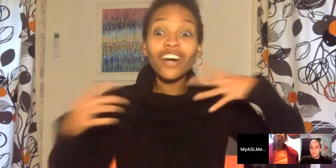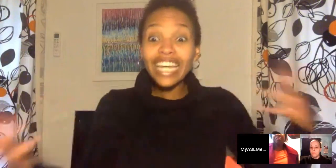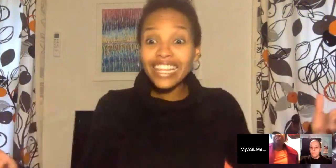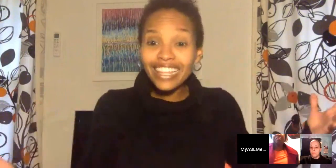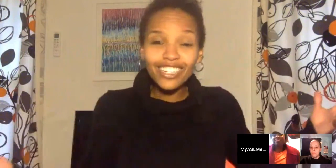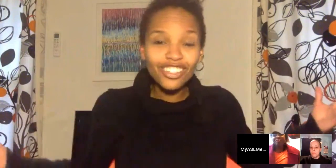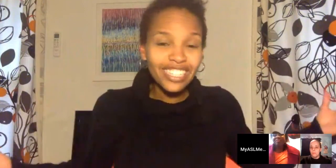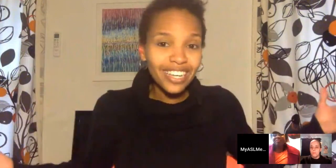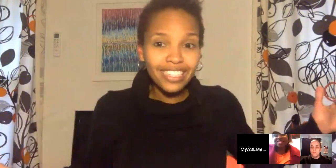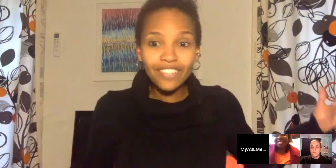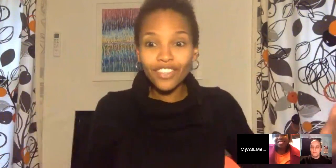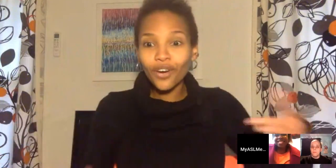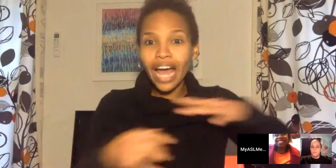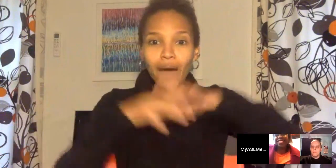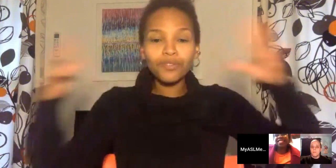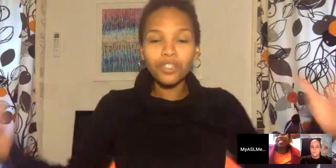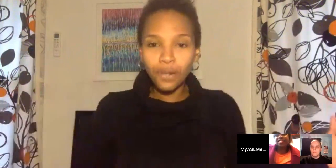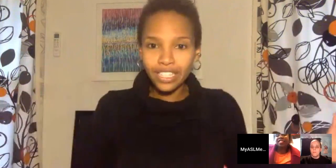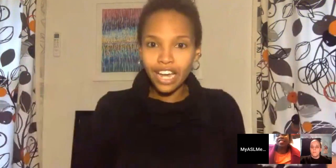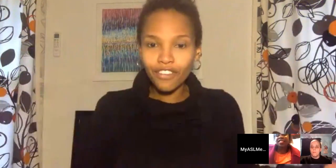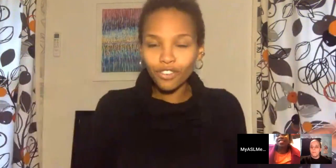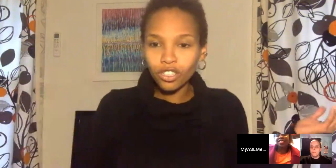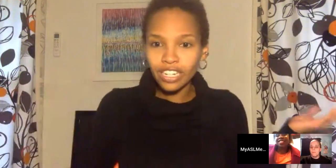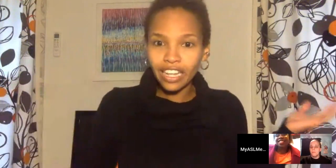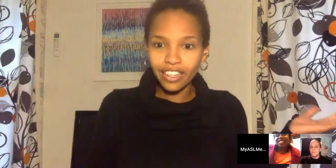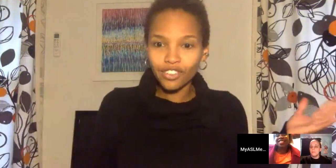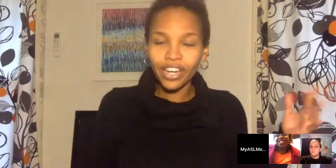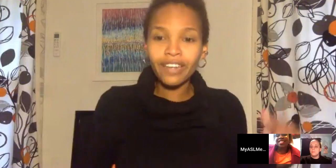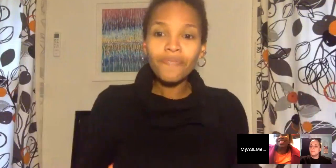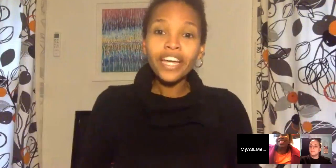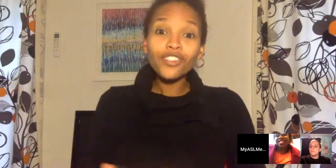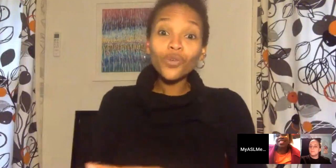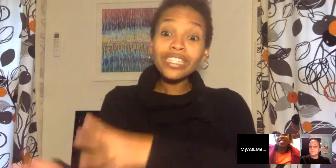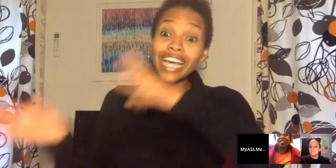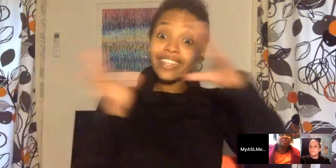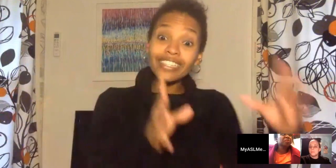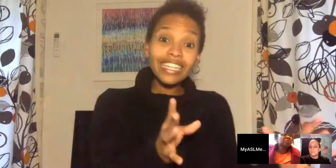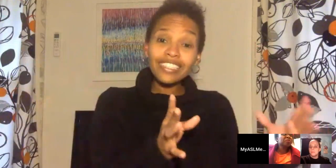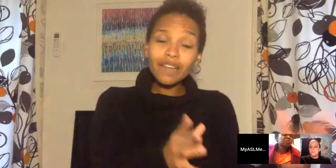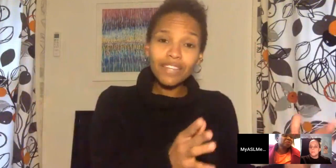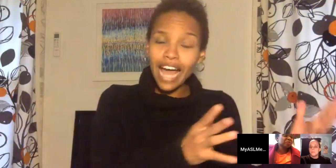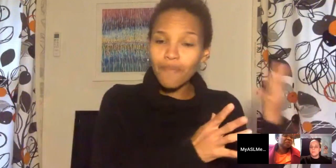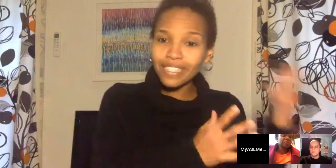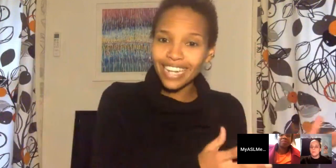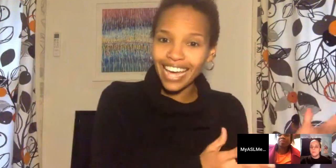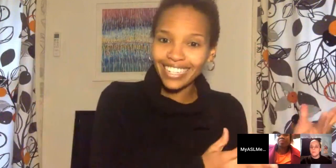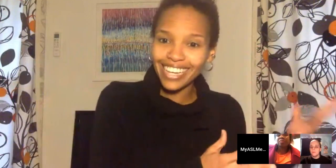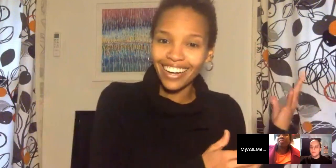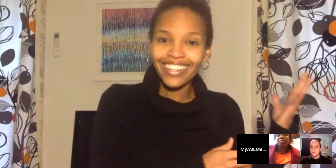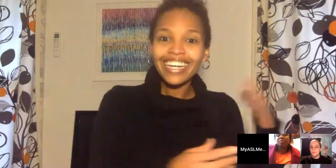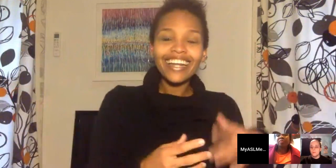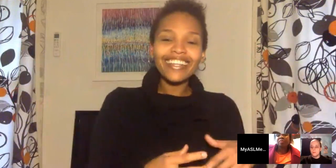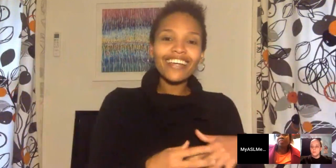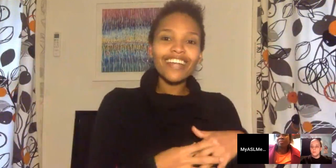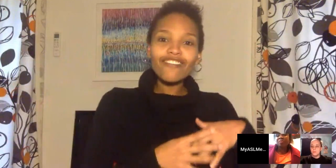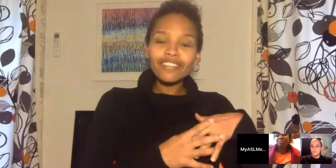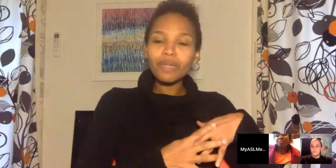funny thing that she says, even though it absolutely breaks every rule in English, right? And so we take the same thing happens in ASL. People